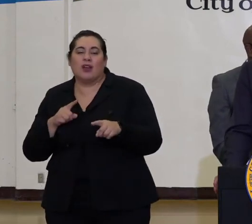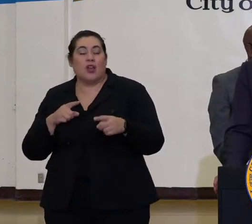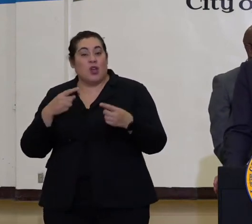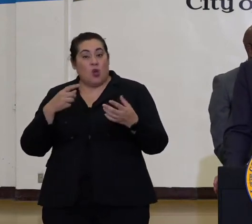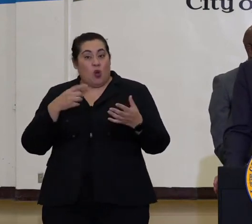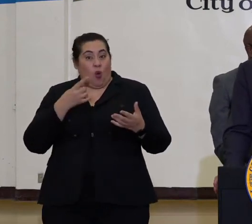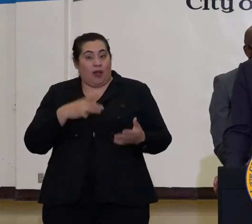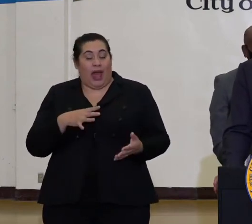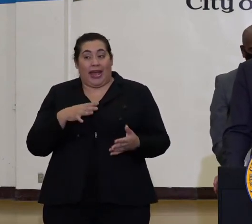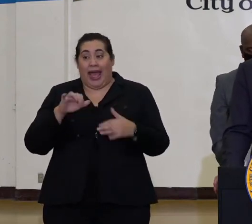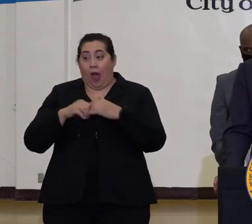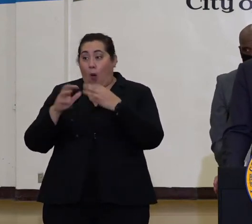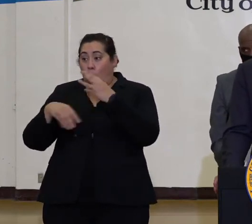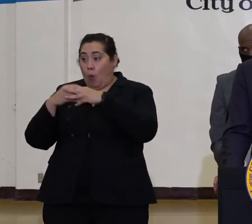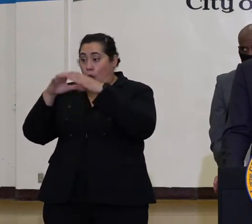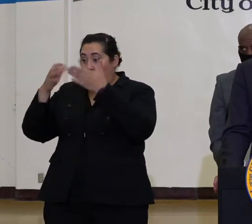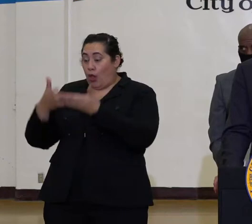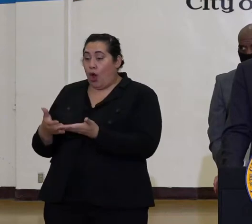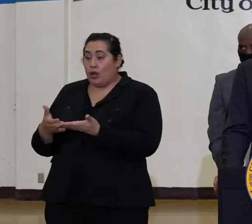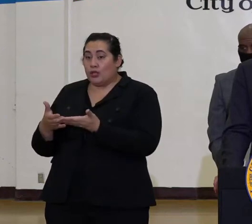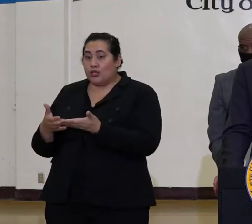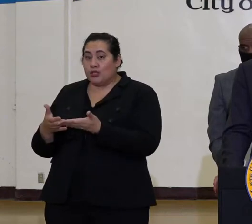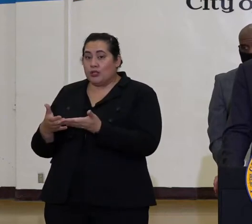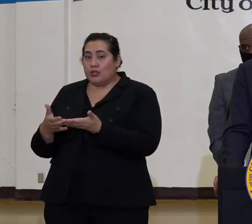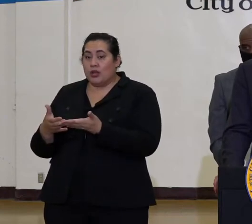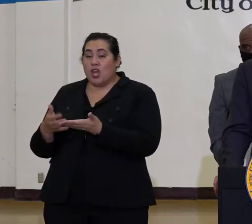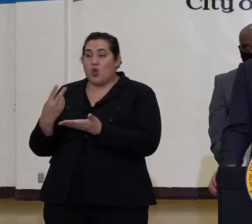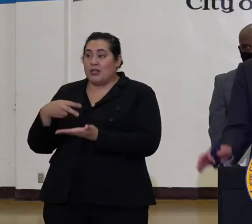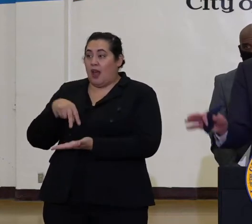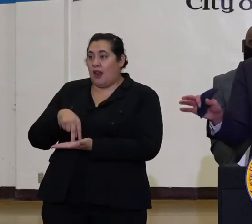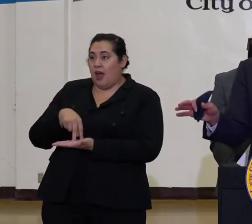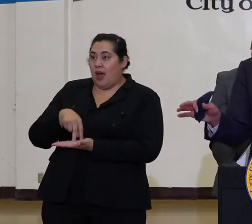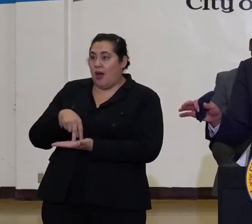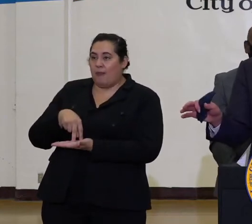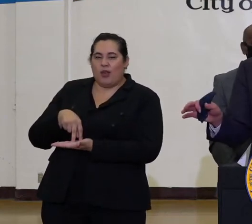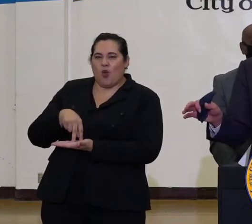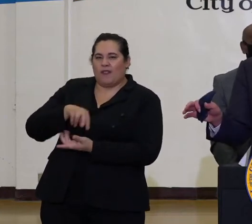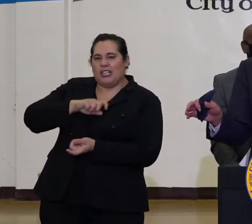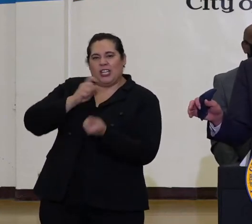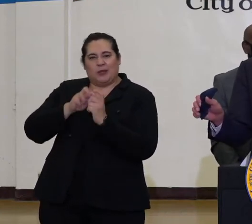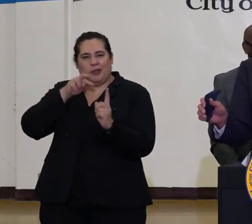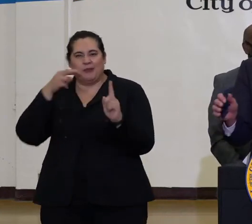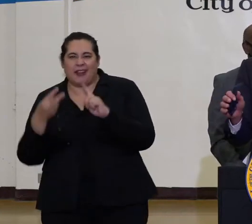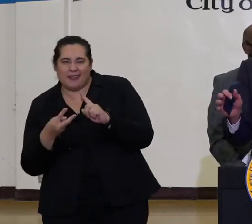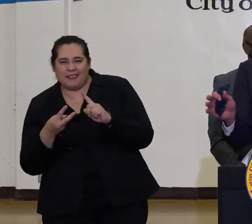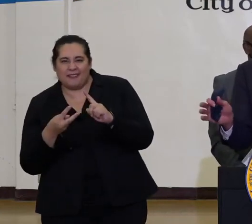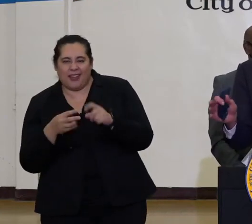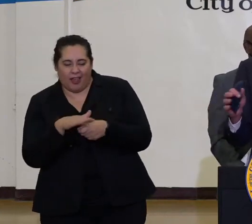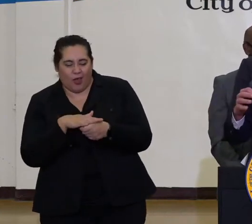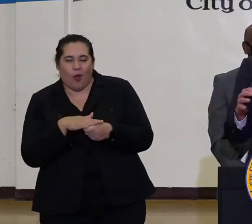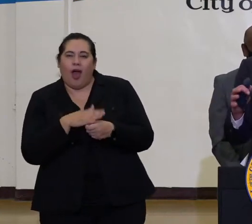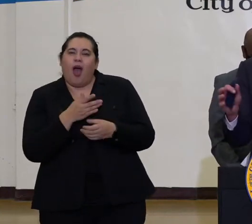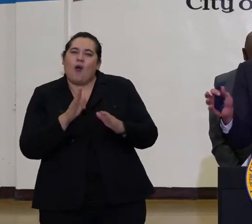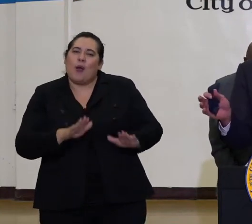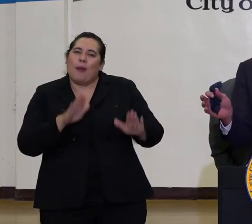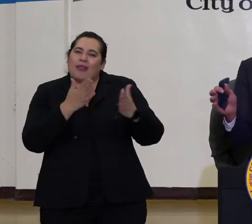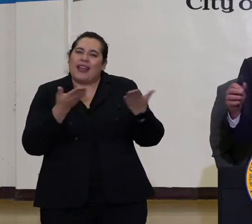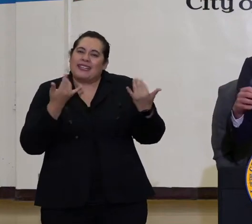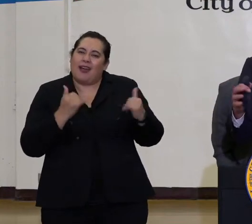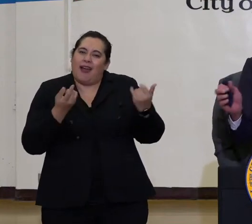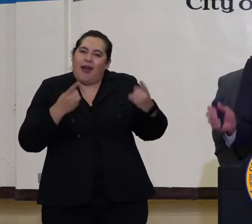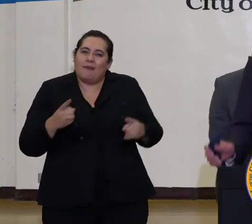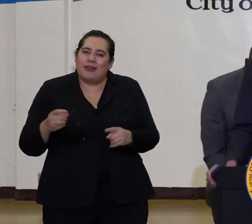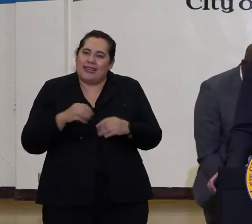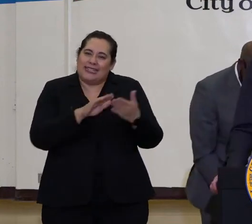saw, if you don't like the way the world looks when you're standing up, stand on your head and go local. remarkable things are still happening